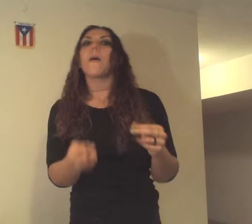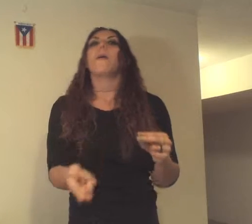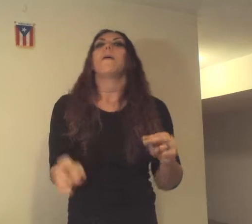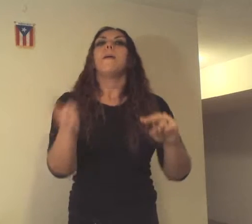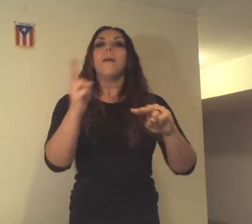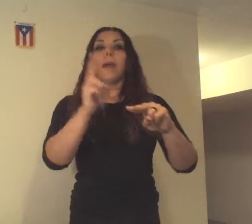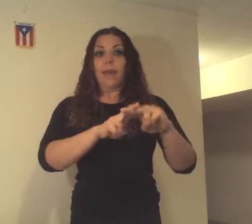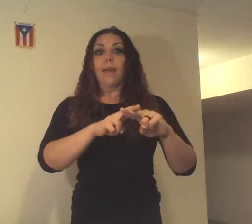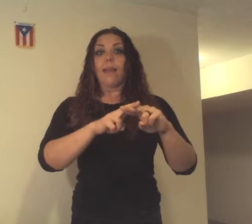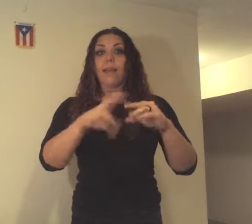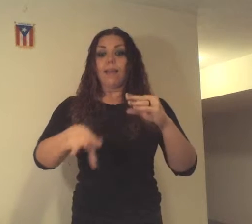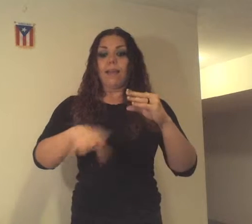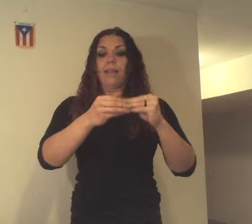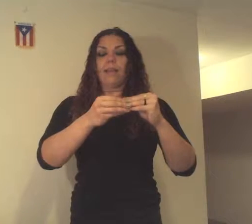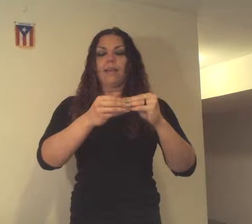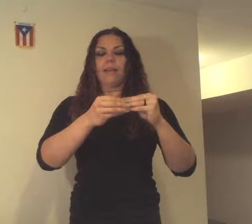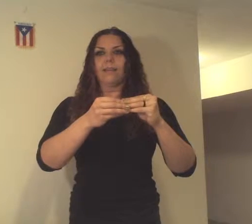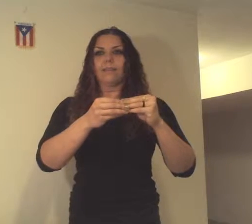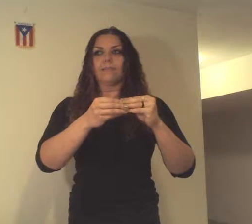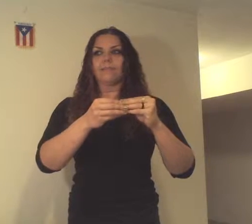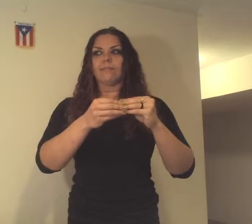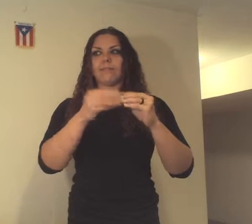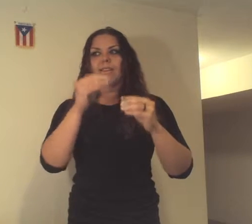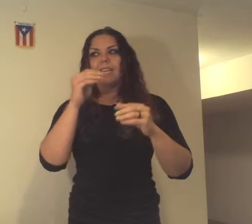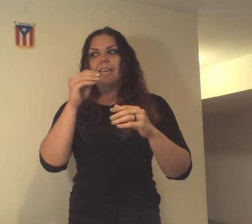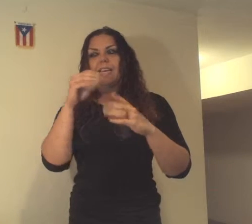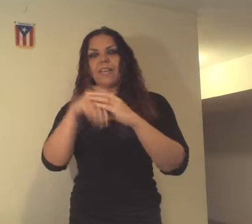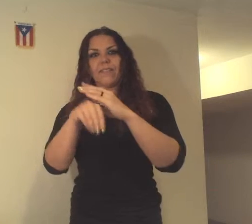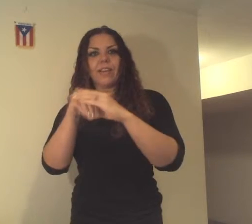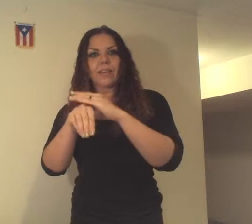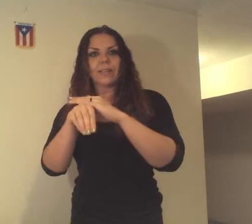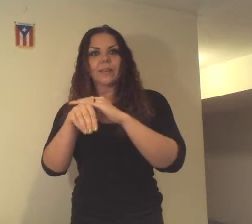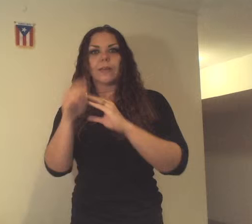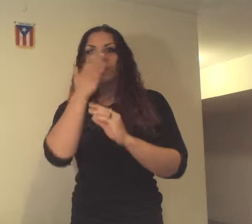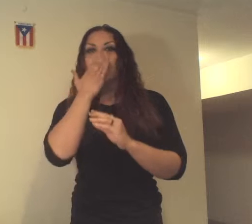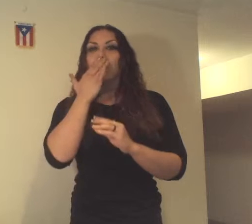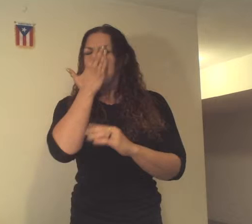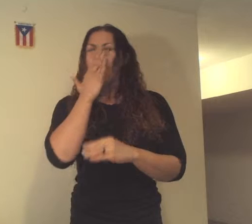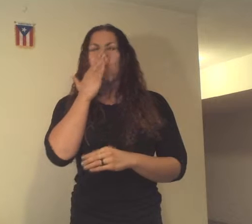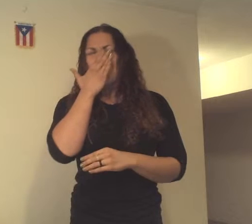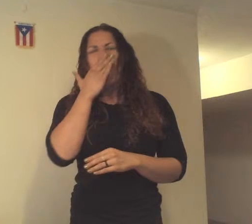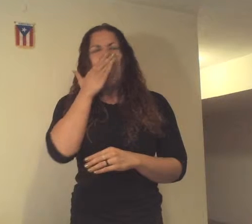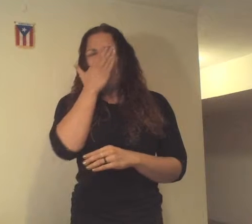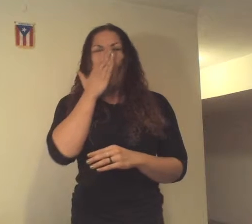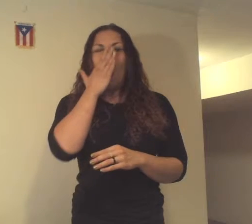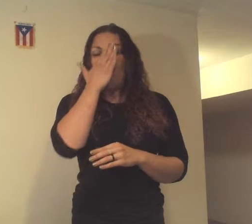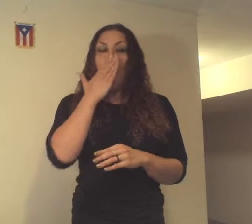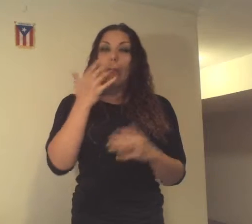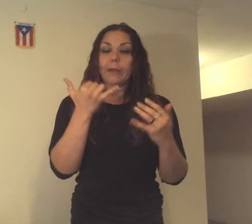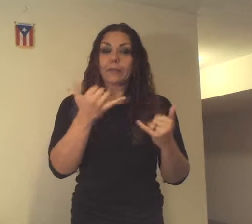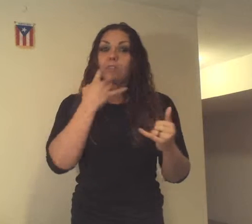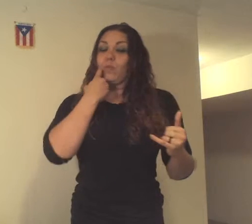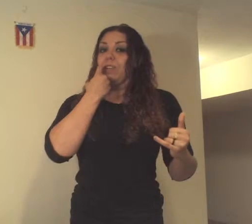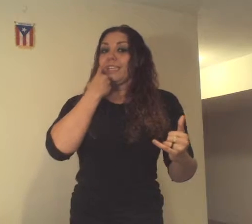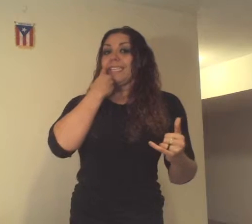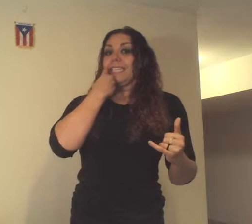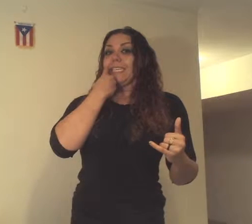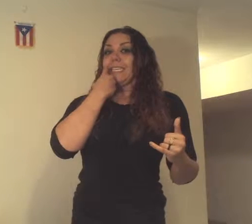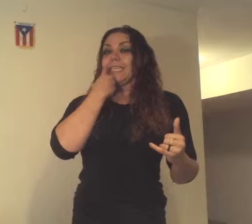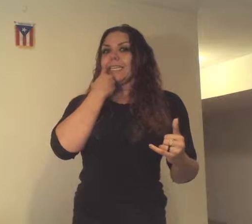hard. Now, just this past year, one of our partners, the American College of Surgeons, teamed